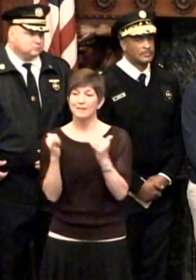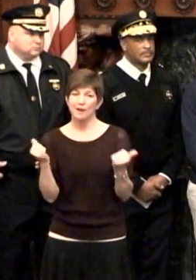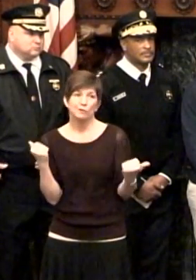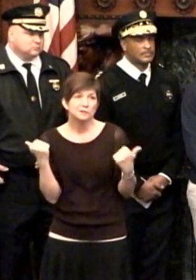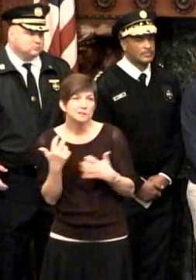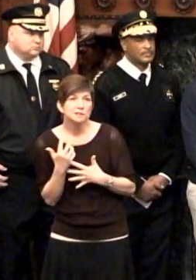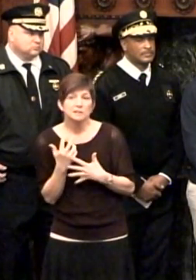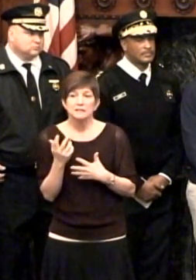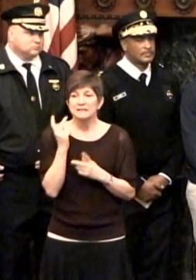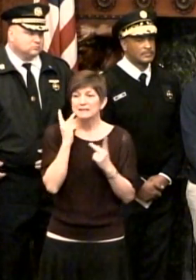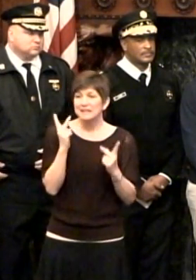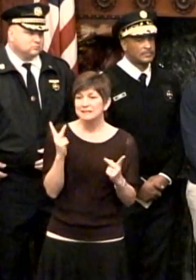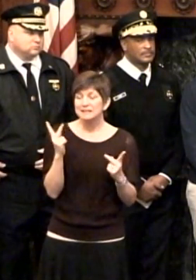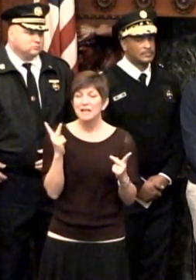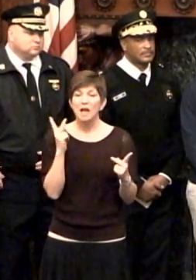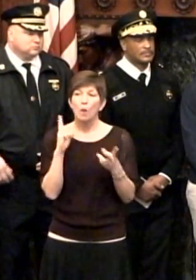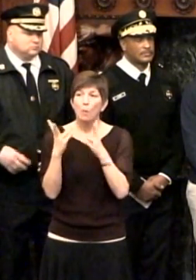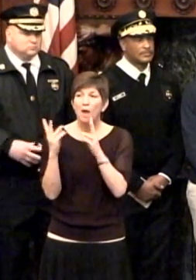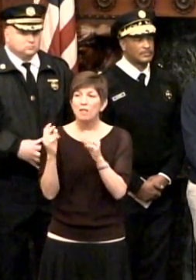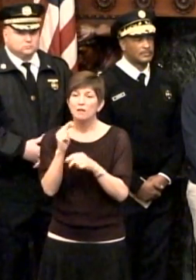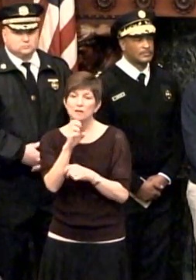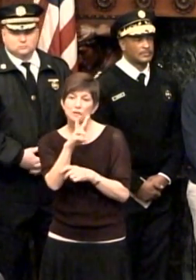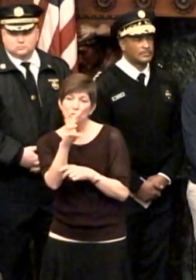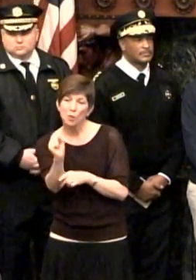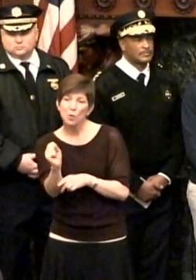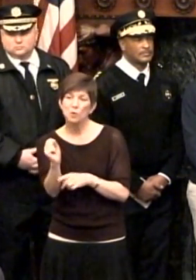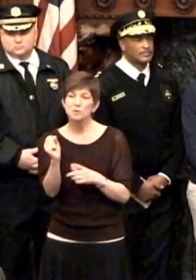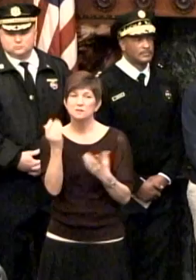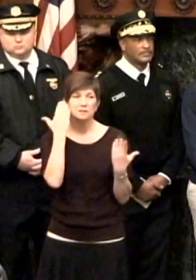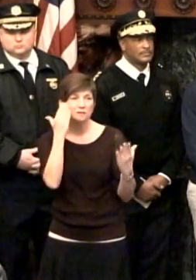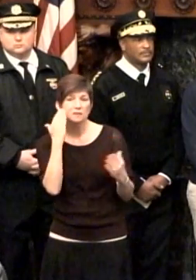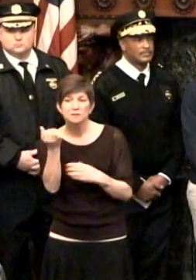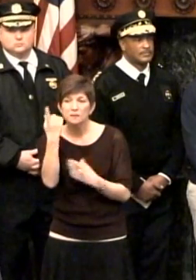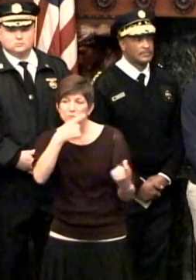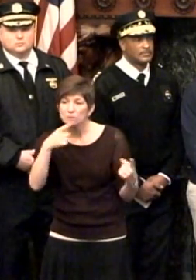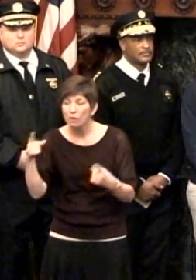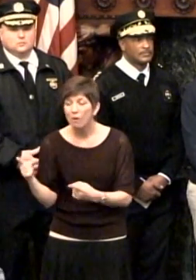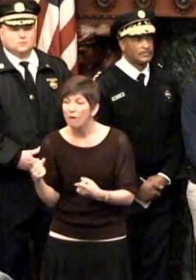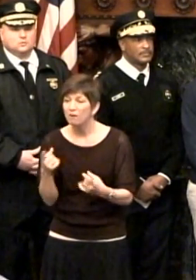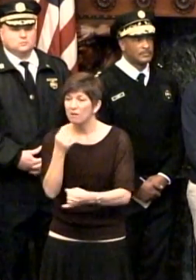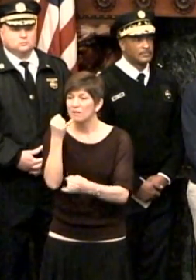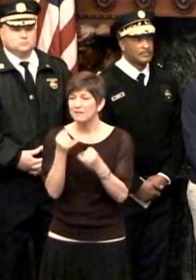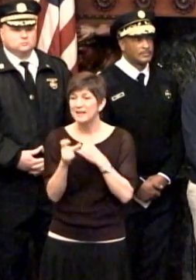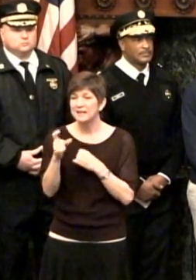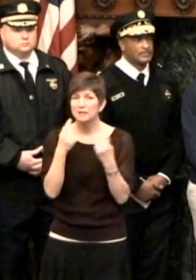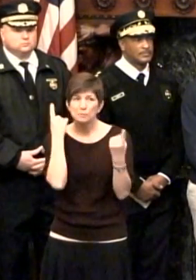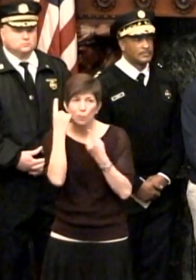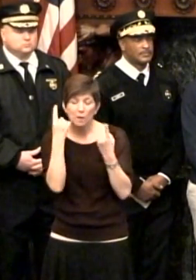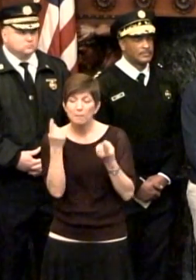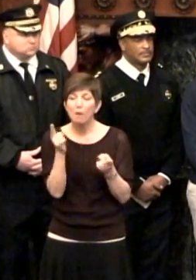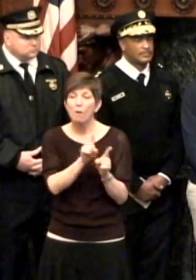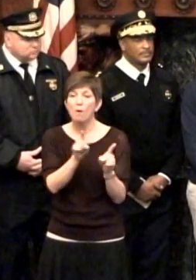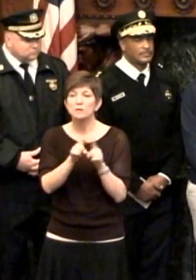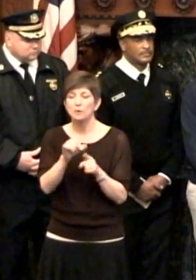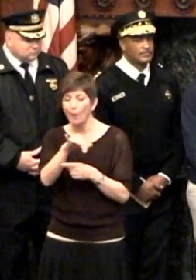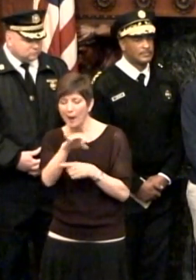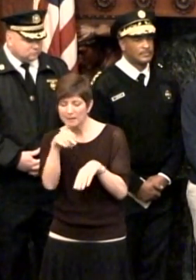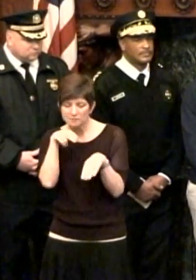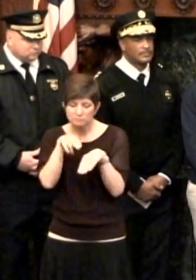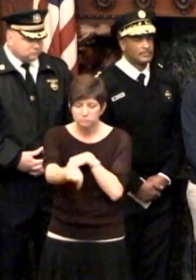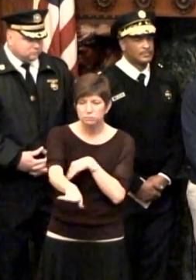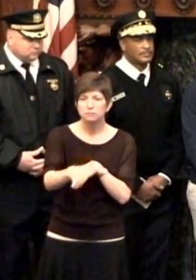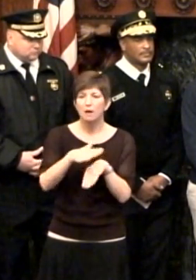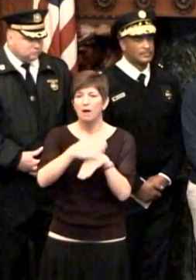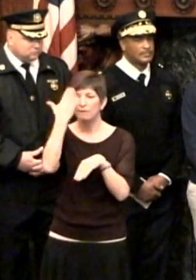frightening. They're seeing all of this weather news and other events. They don't know what's going on. And the last thing they need to be worried about is ice or snow on their